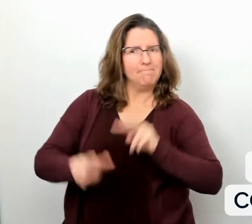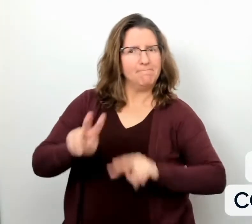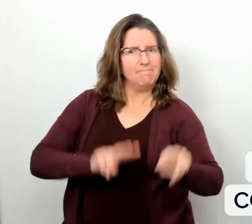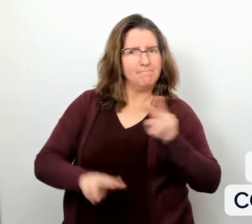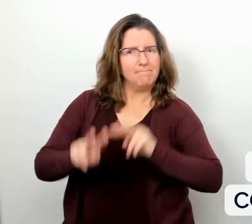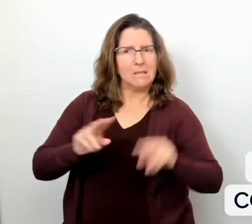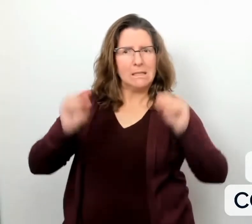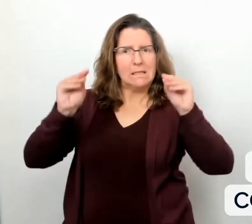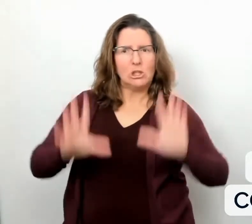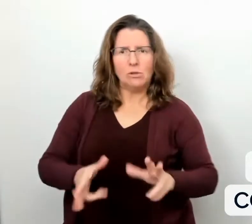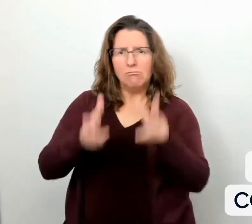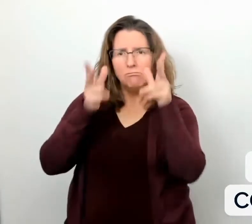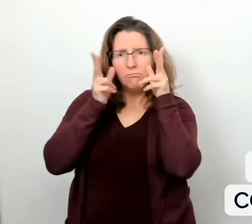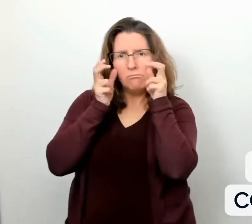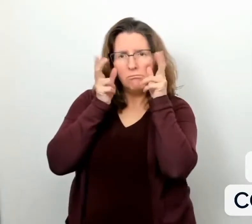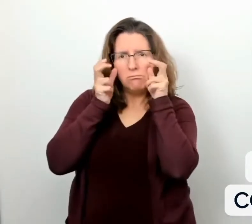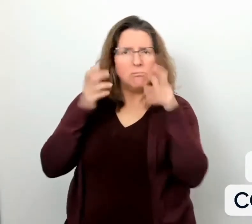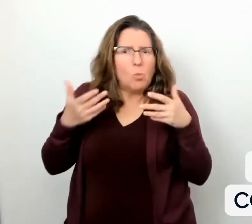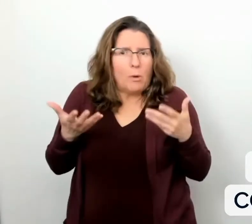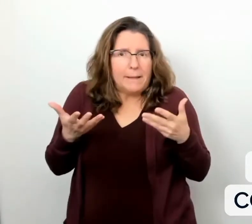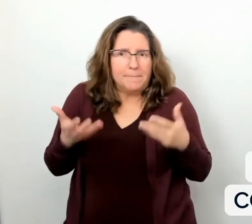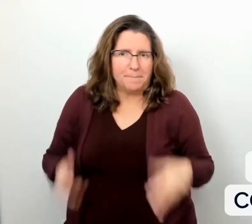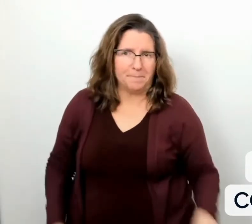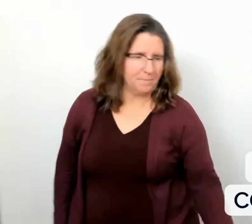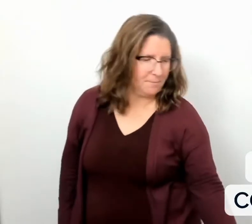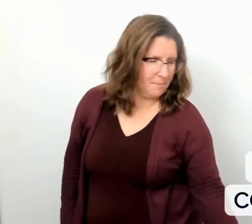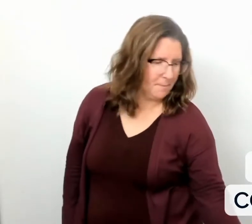disabilities. Let's explore what teachers are looking for.